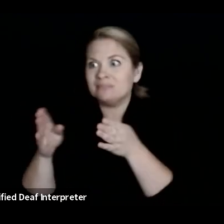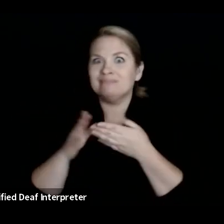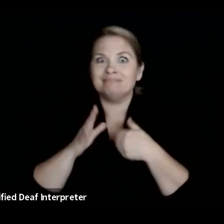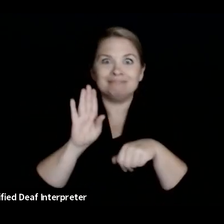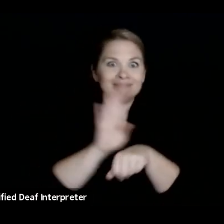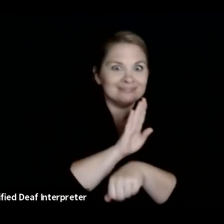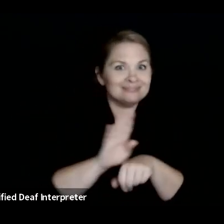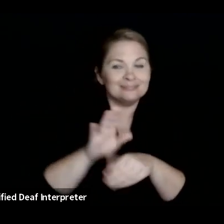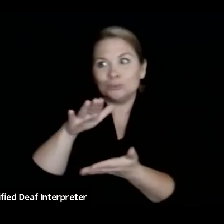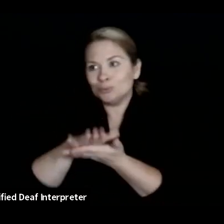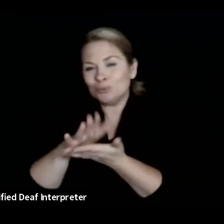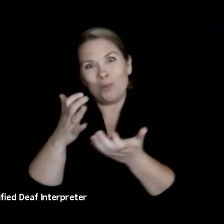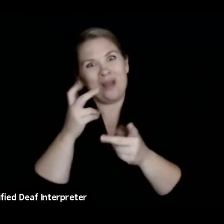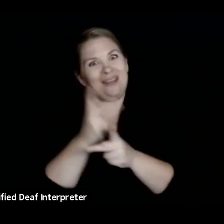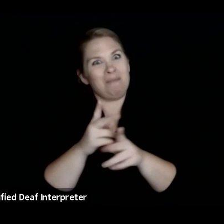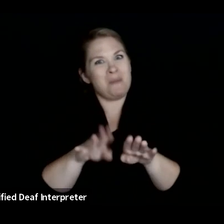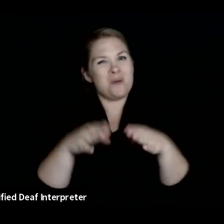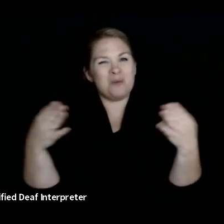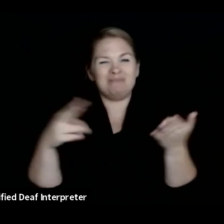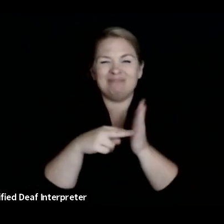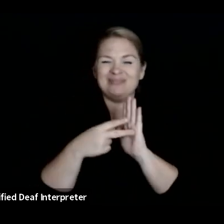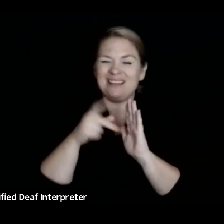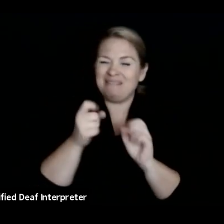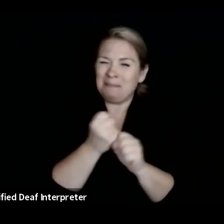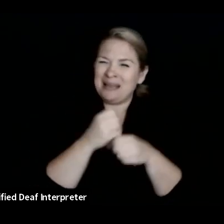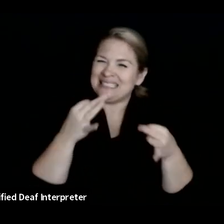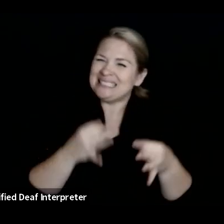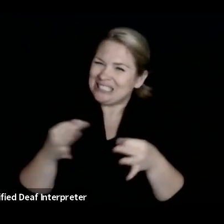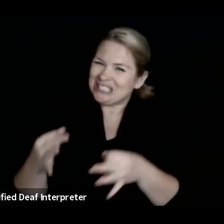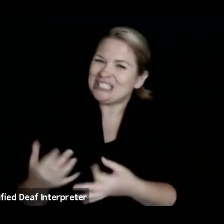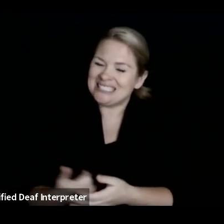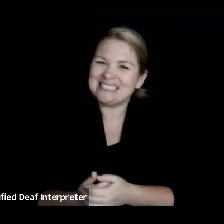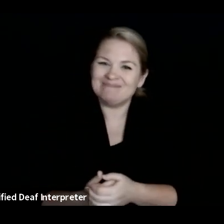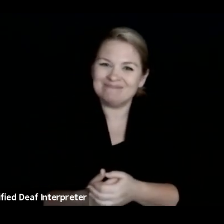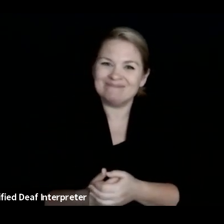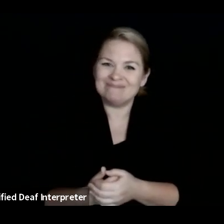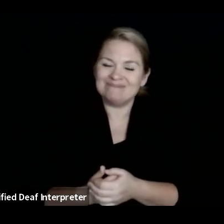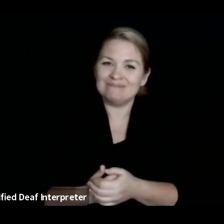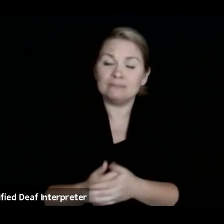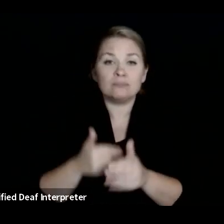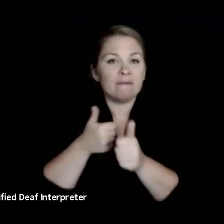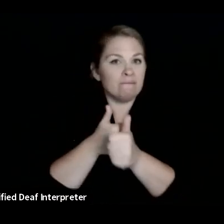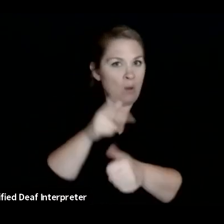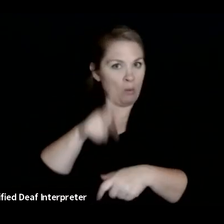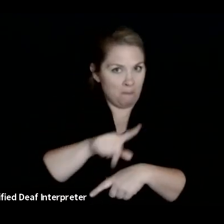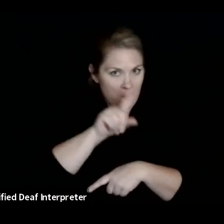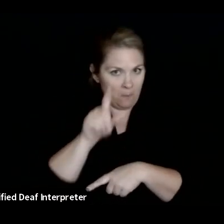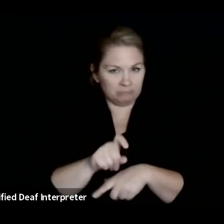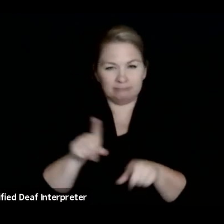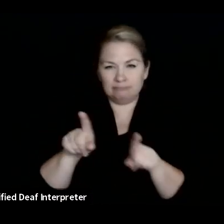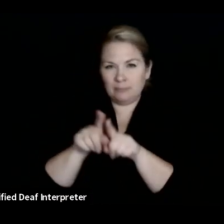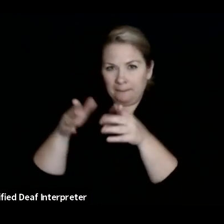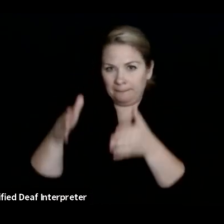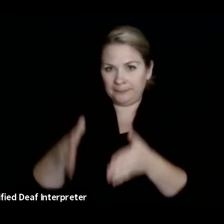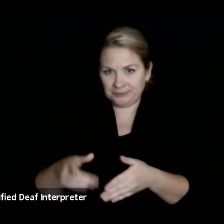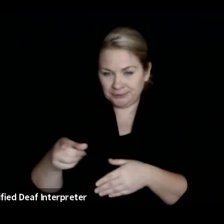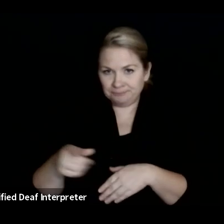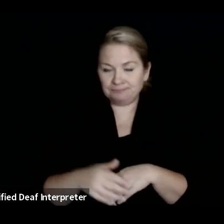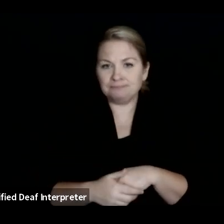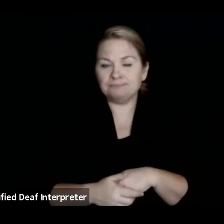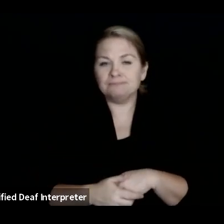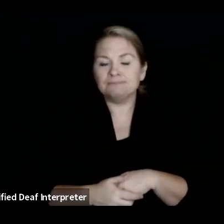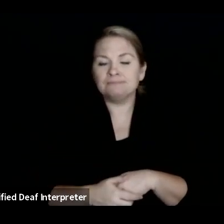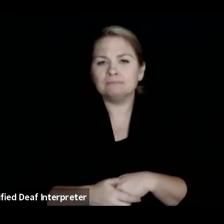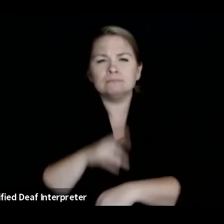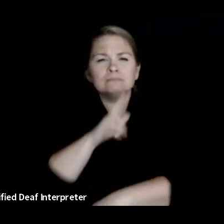And as my follow-up question to that, you mentioned the hospitalizations, and you mentioned before that it's a lagging indicator. Is